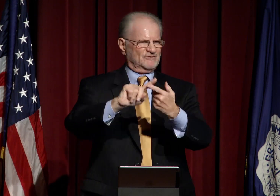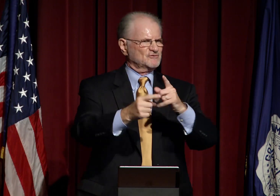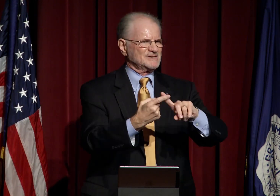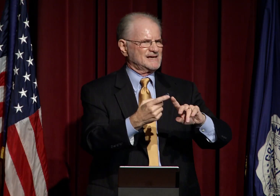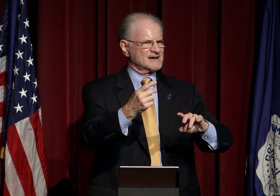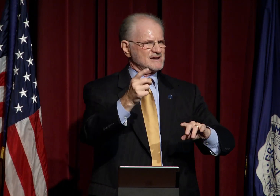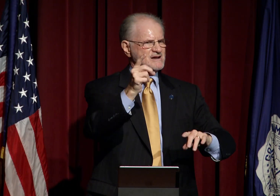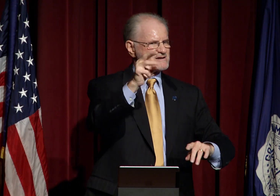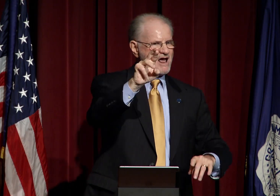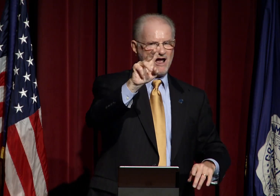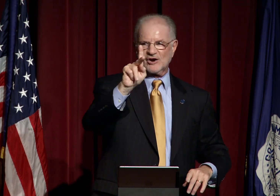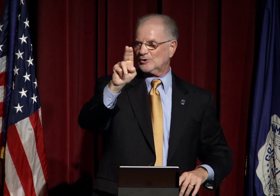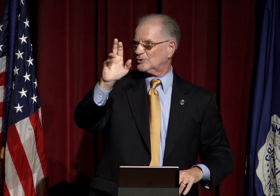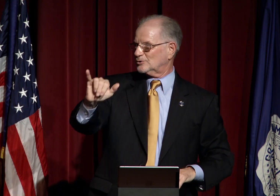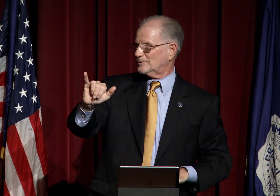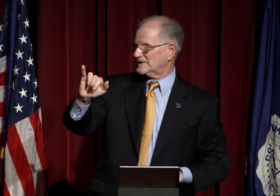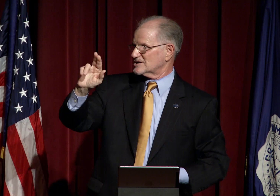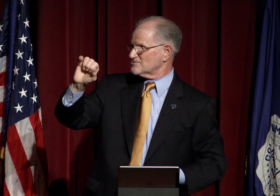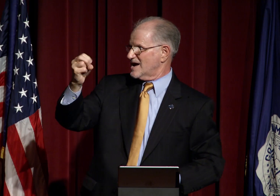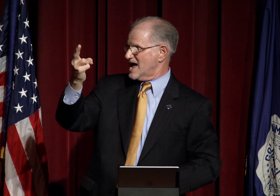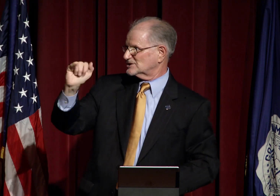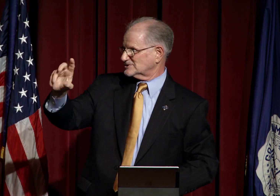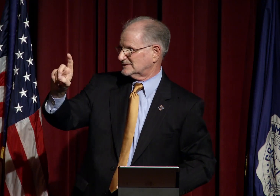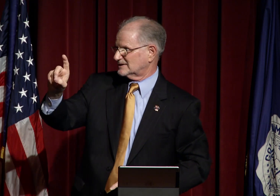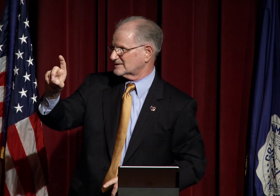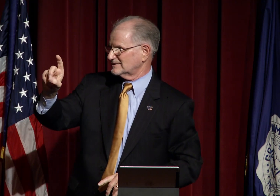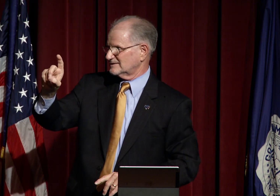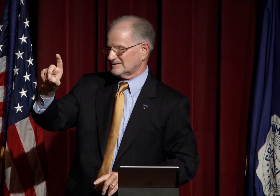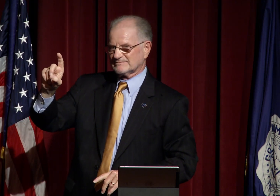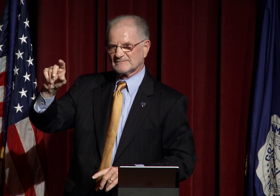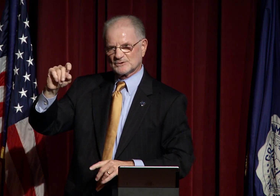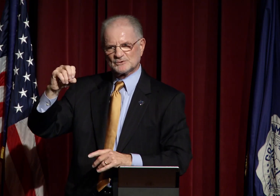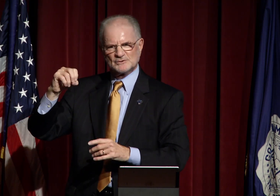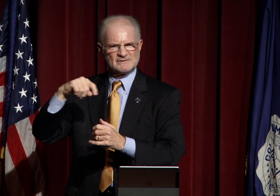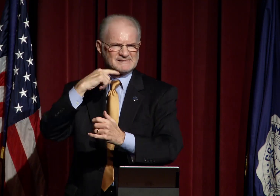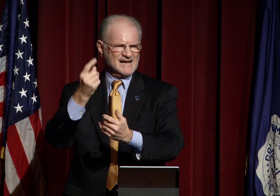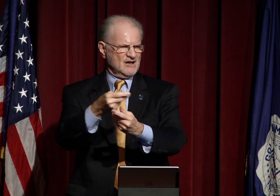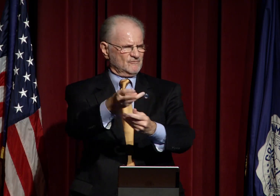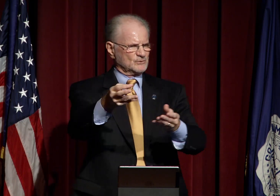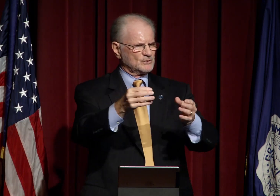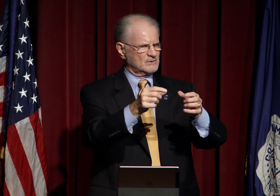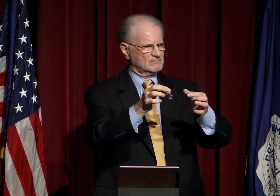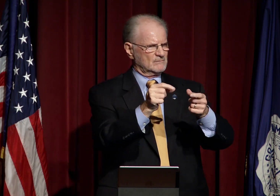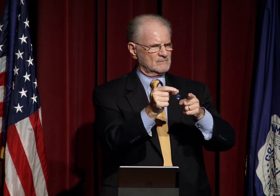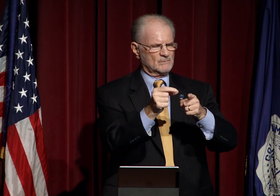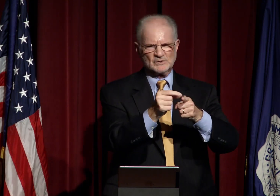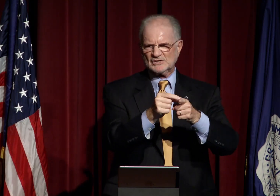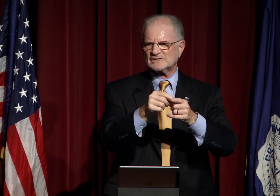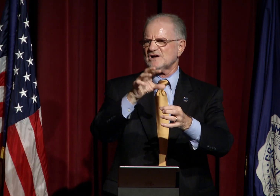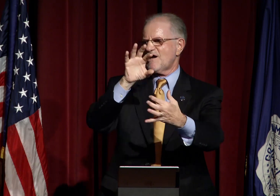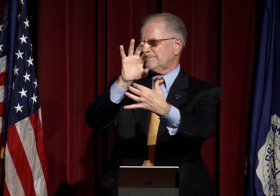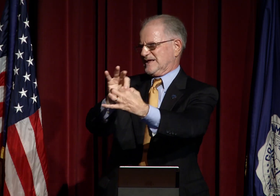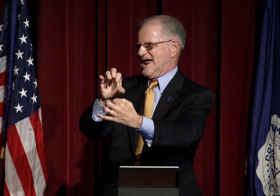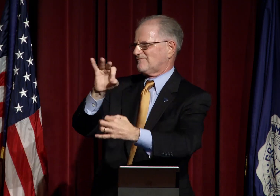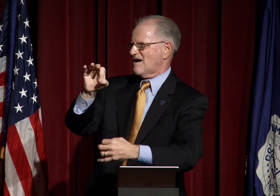like, along that theme, to invite my friend and colleague Dr. Kubi Rashid to share a few remarks with